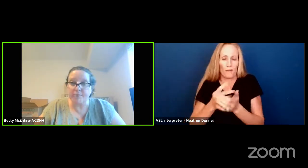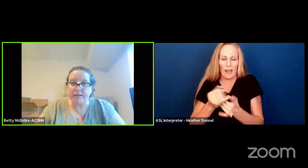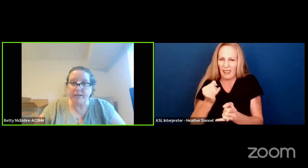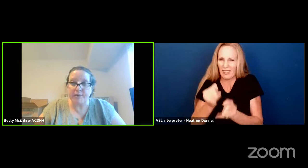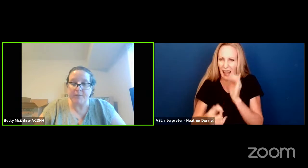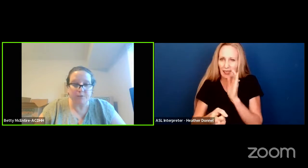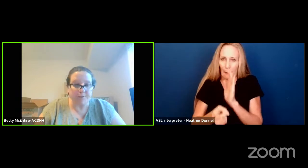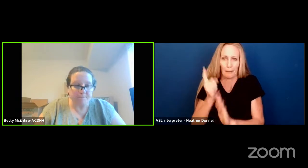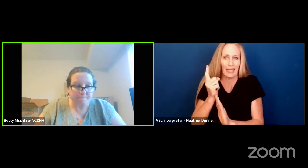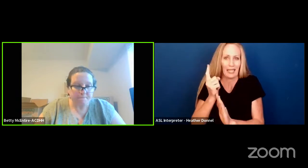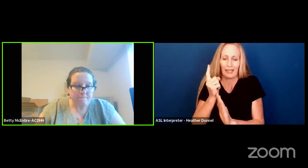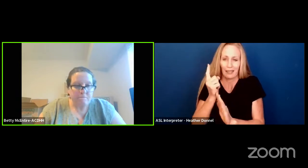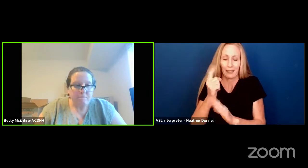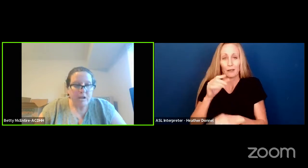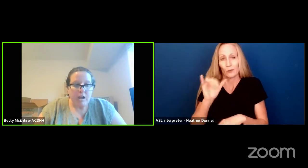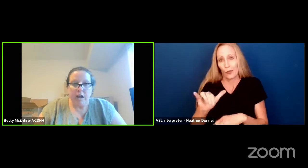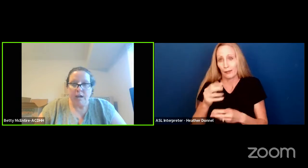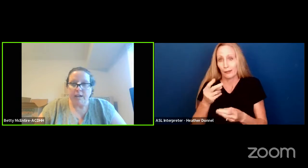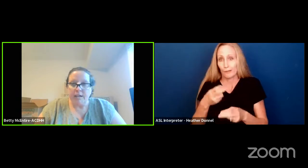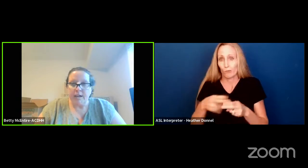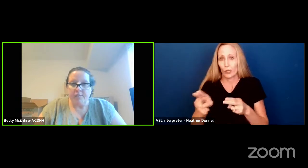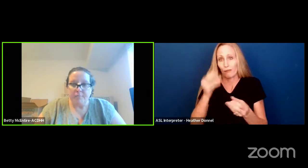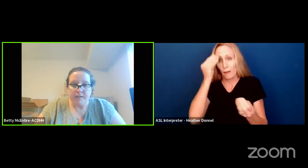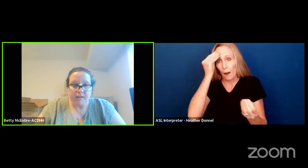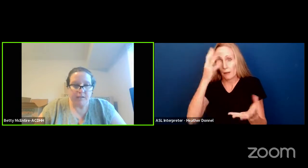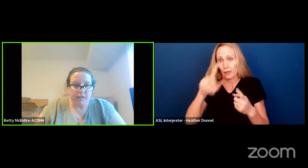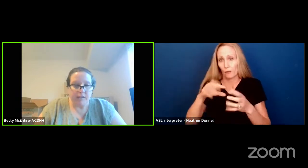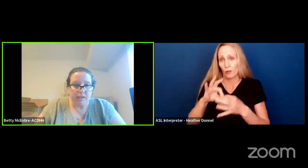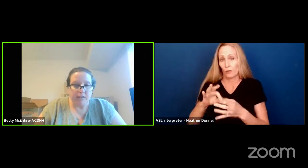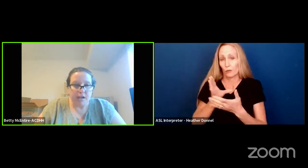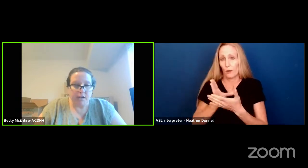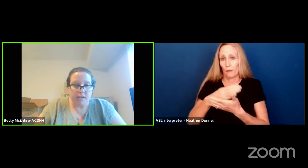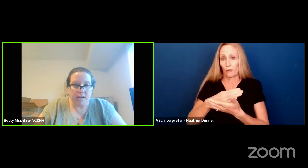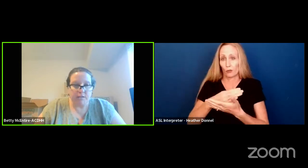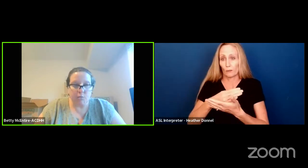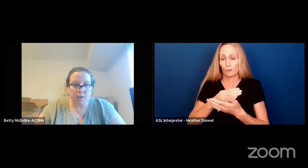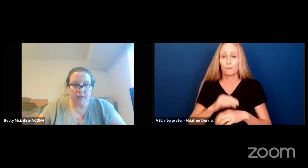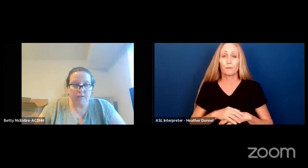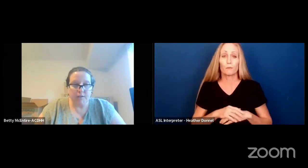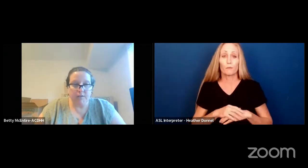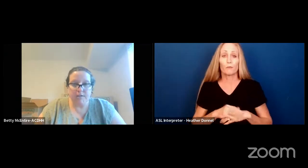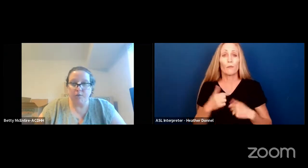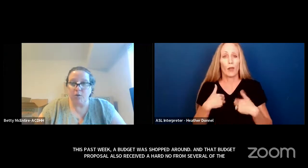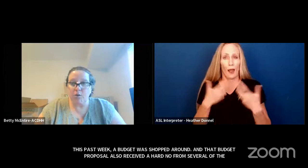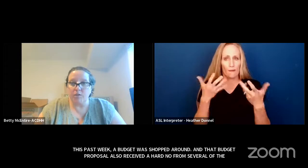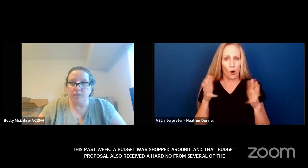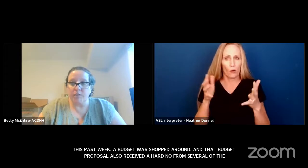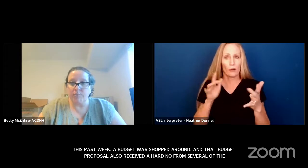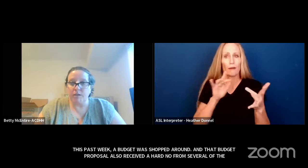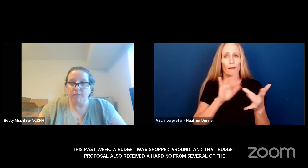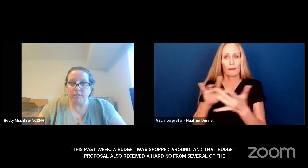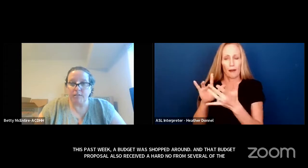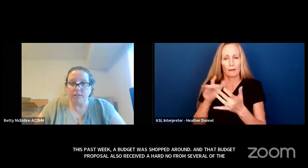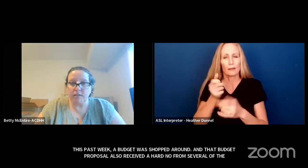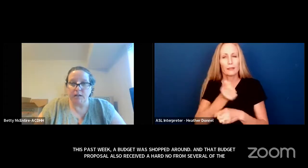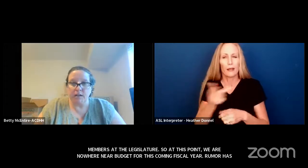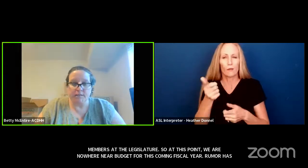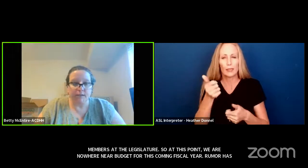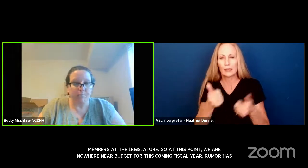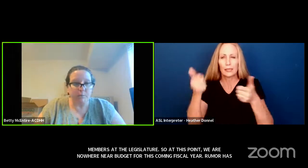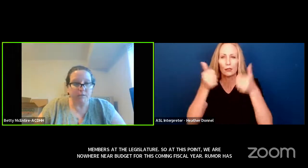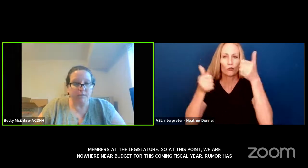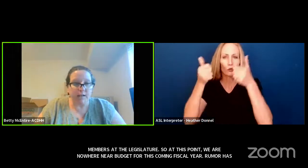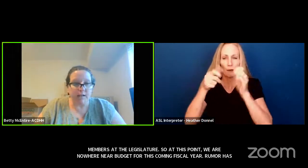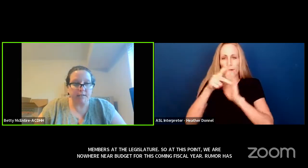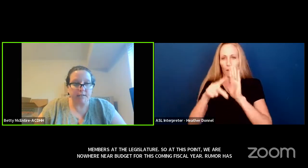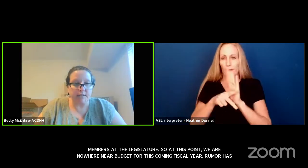quick update on the budget. I have been in contact with several senior policy